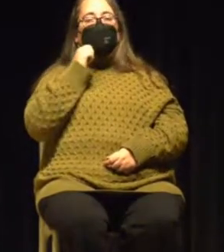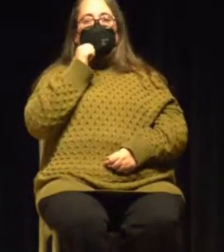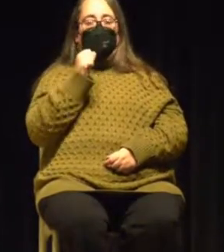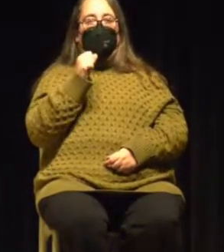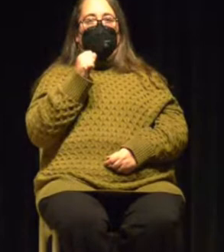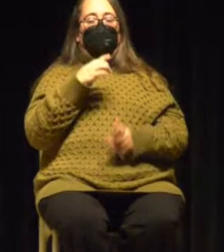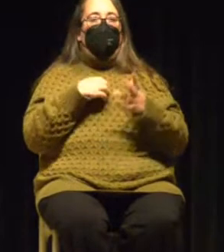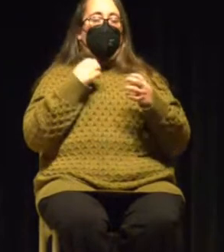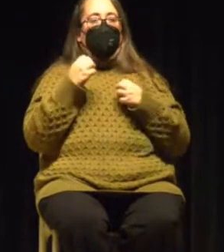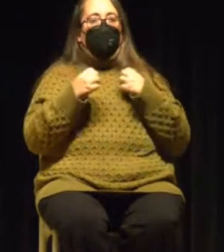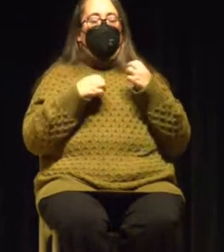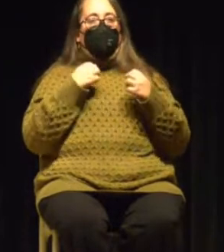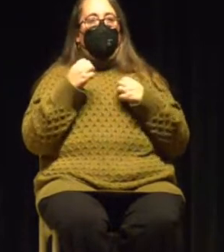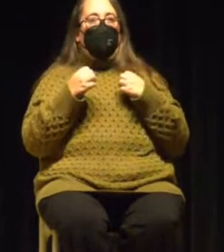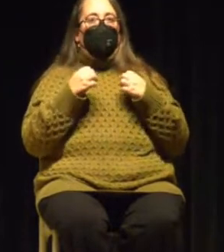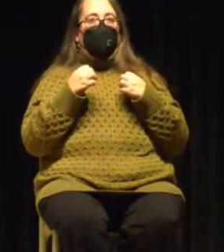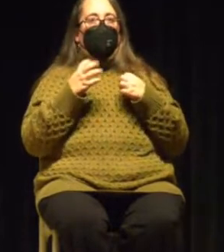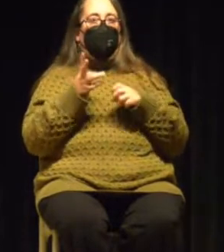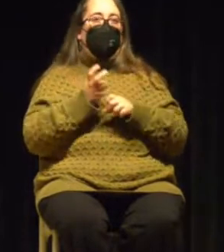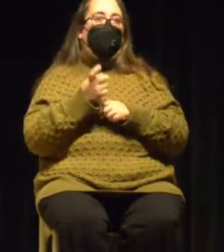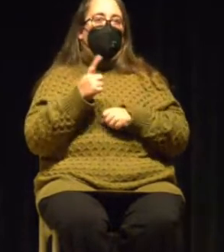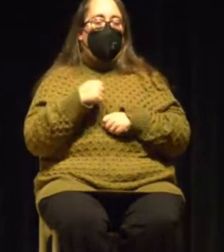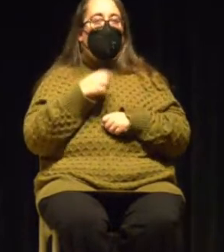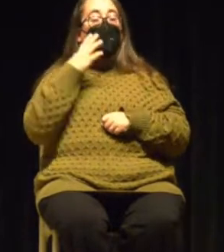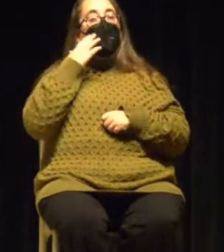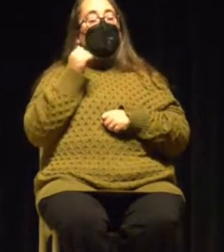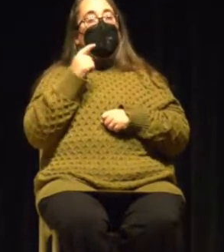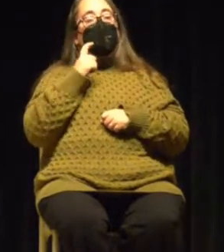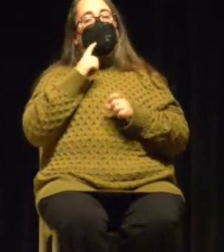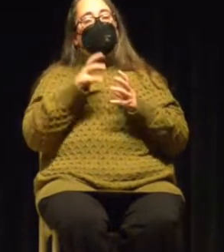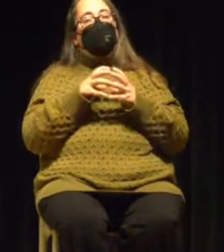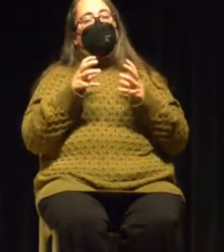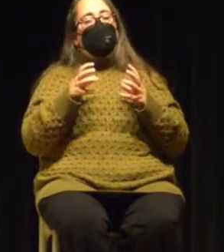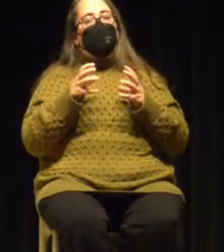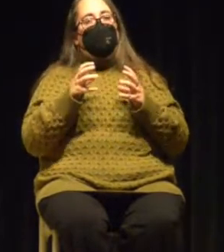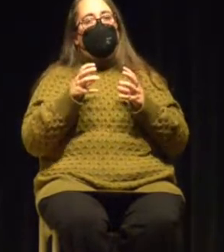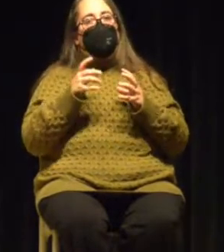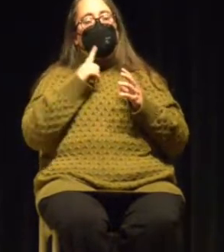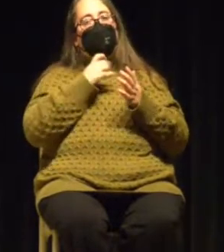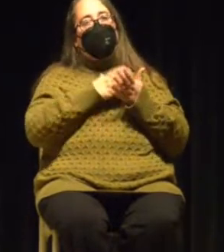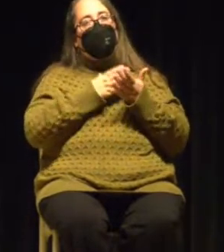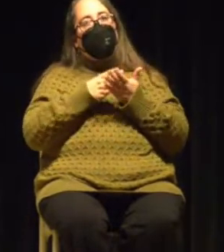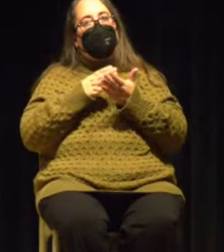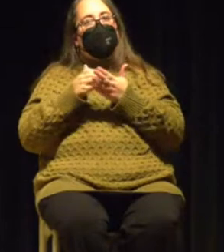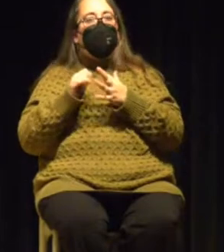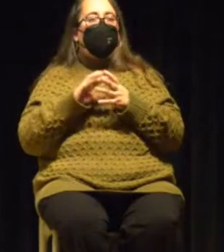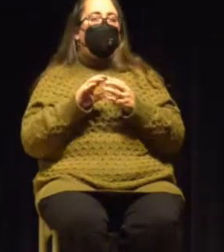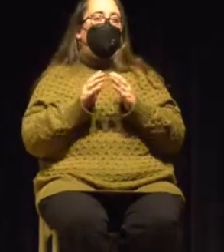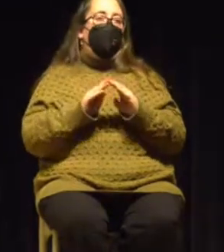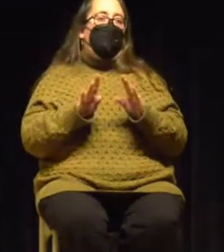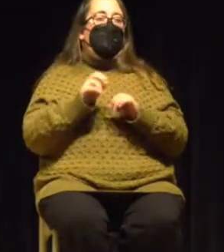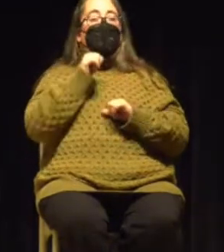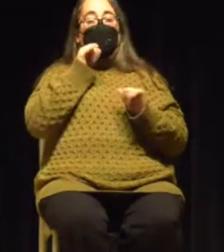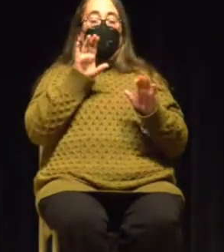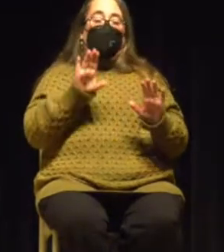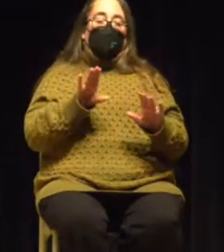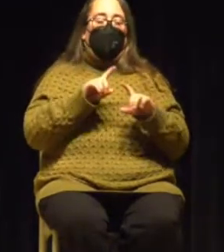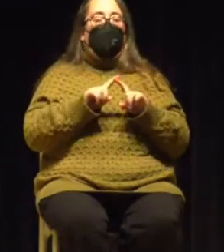was emotionally that difficult for me, because there is a lot of, there are parts of that story, obviously, that were not great,